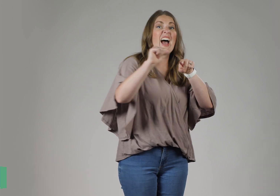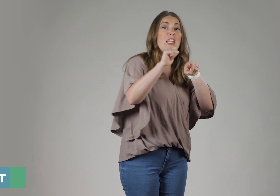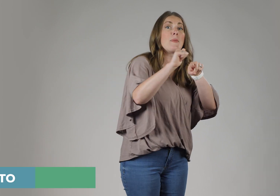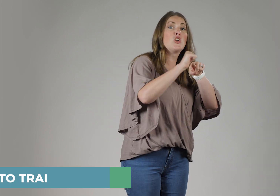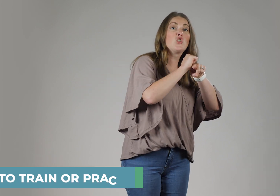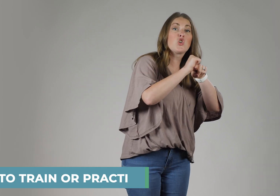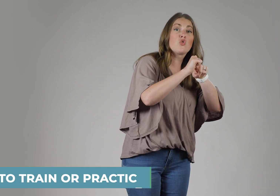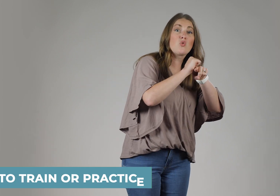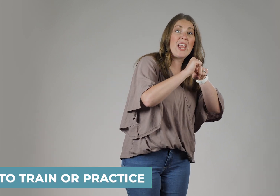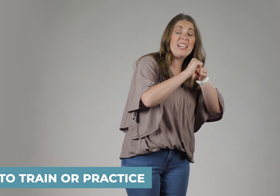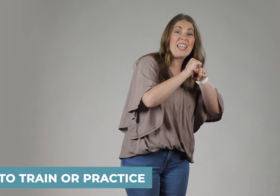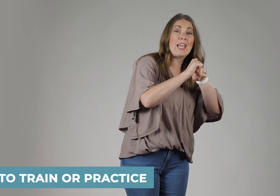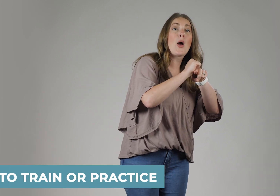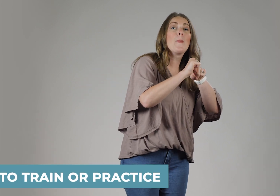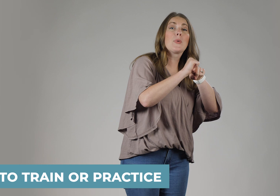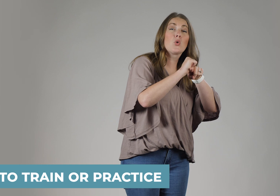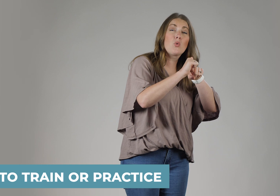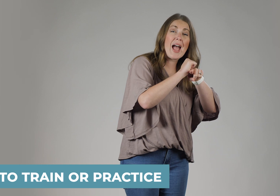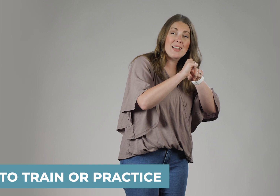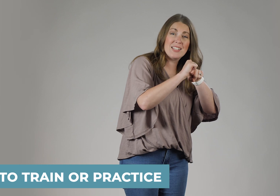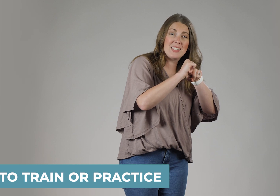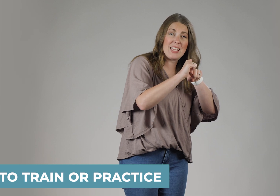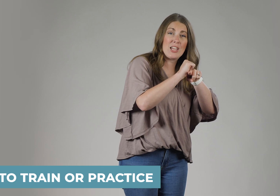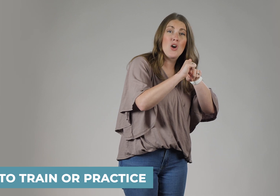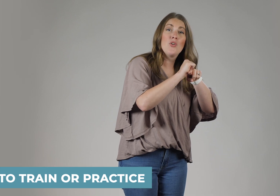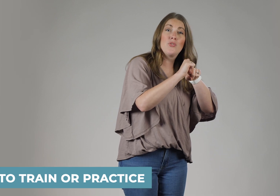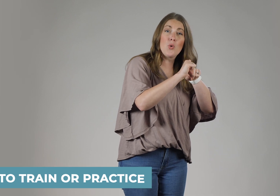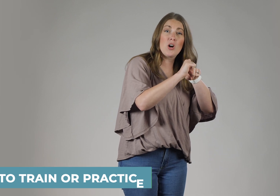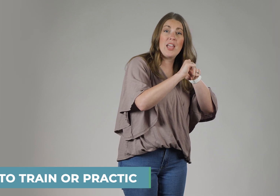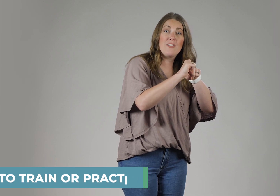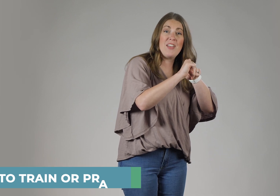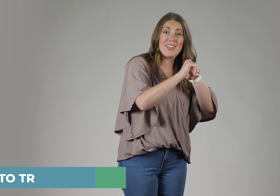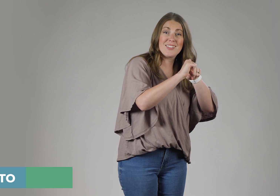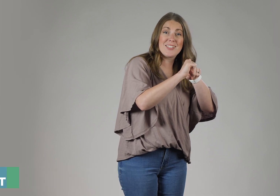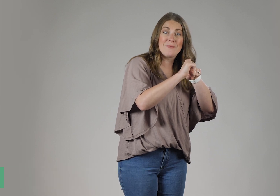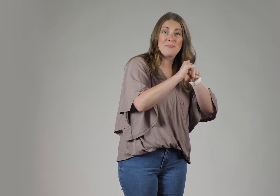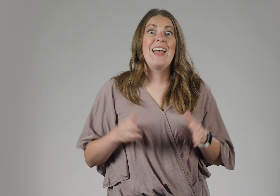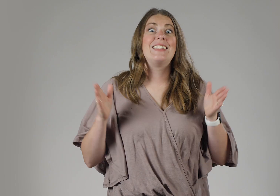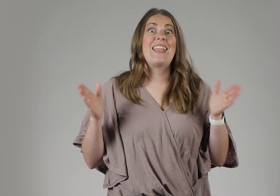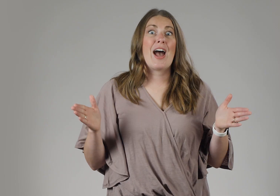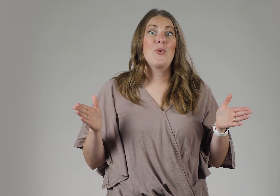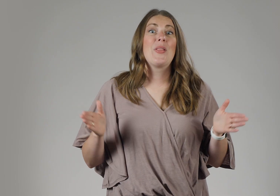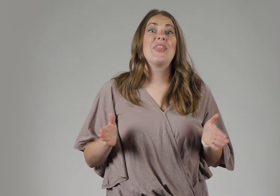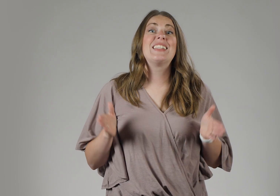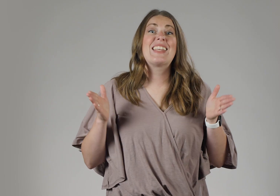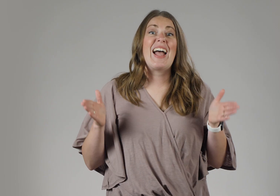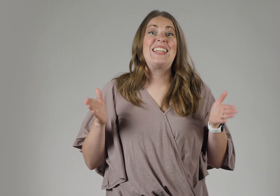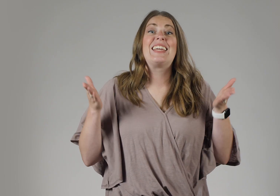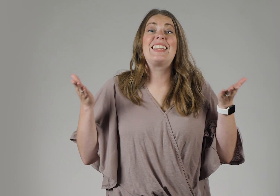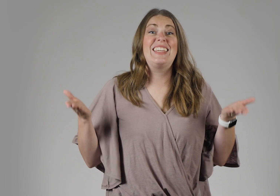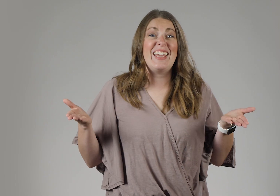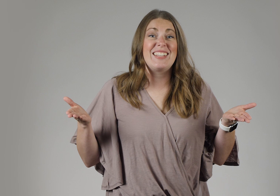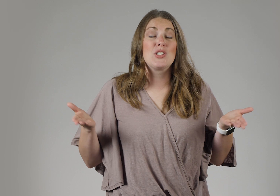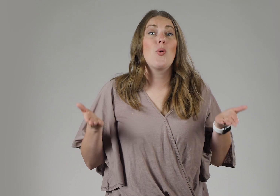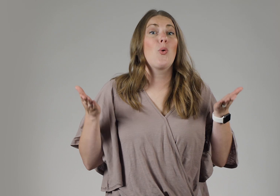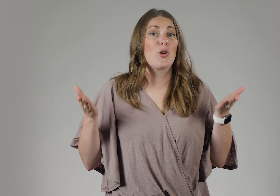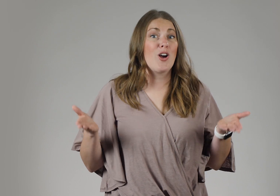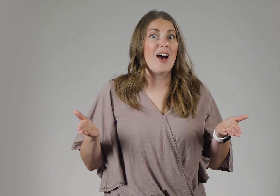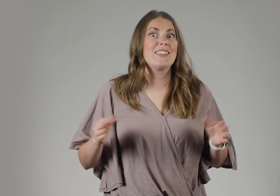am training, practicing for an event. Now, the sign get or got